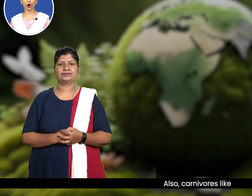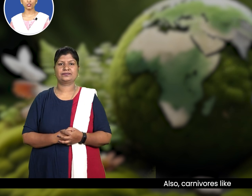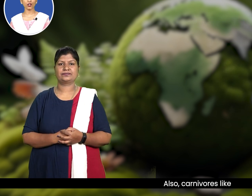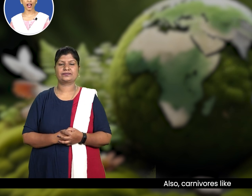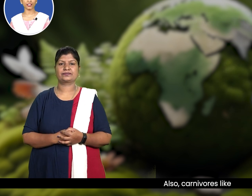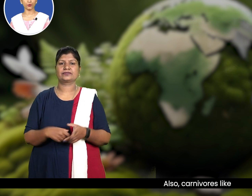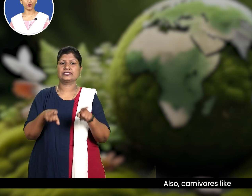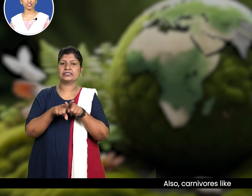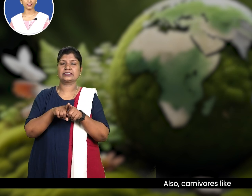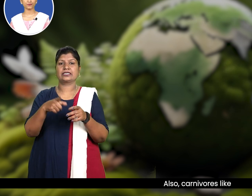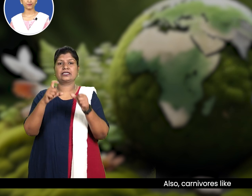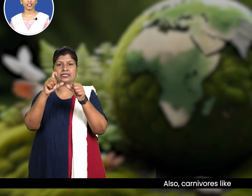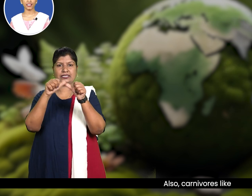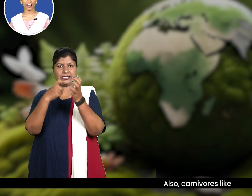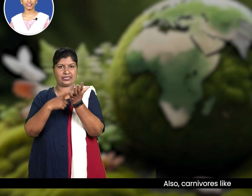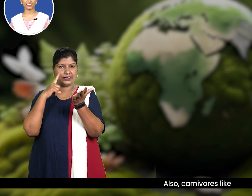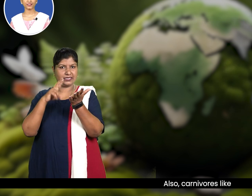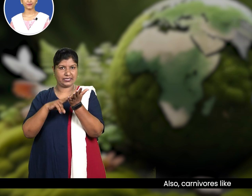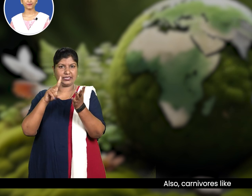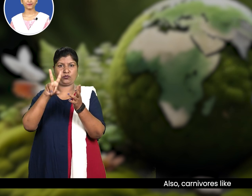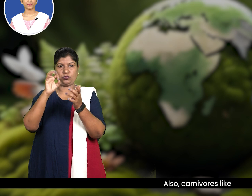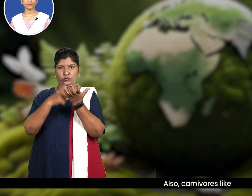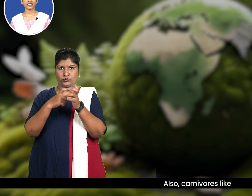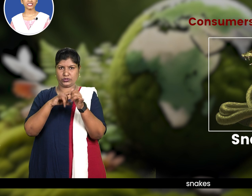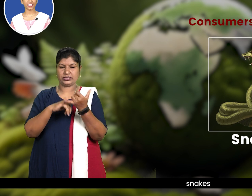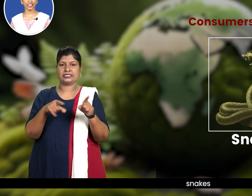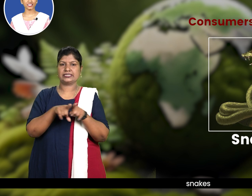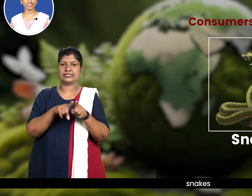Also carnivores like snakes,